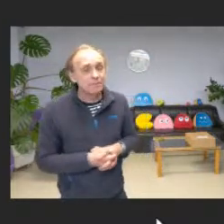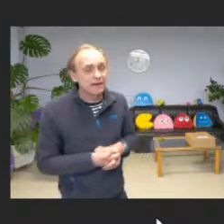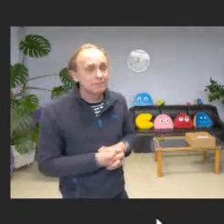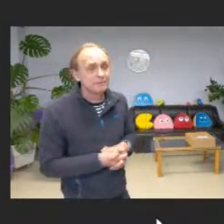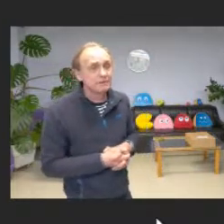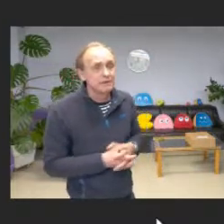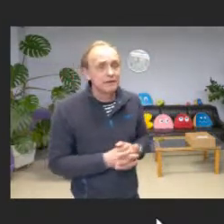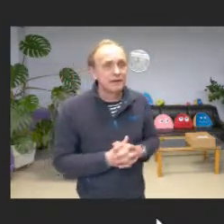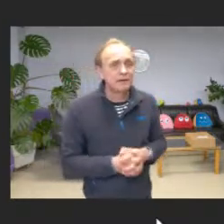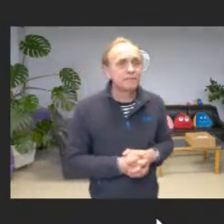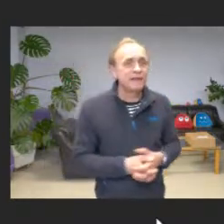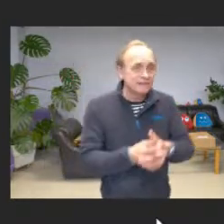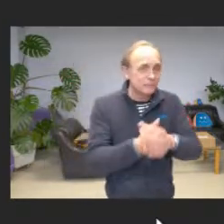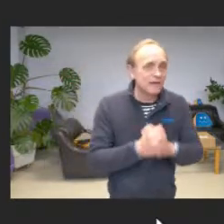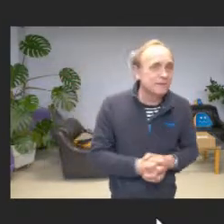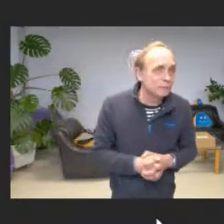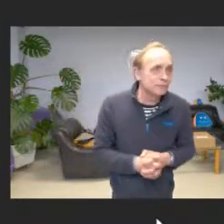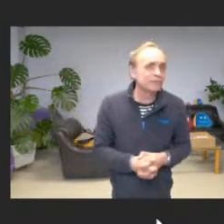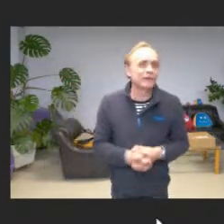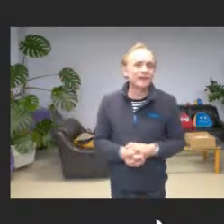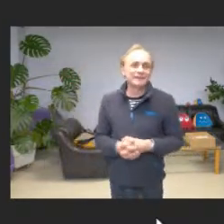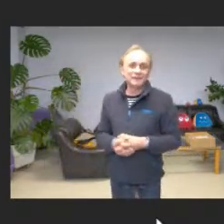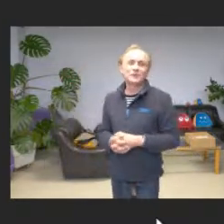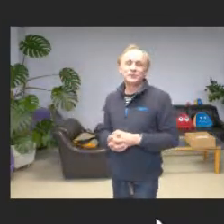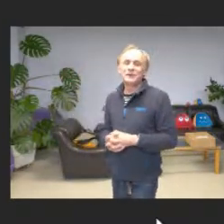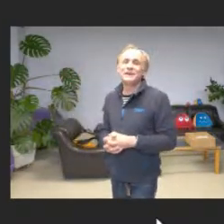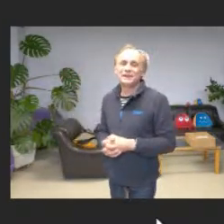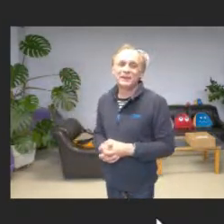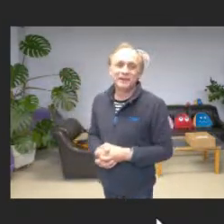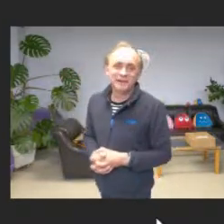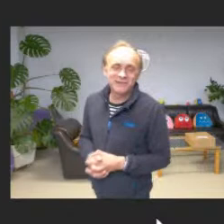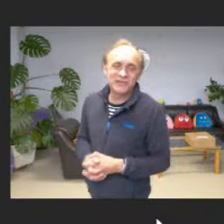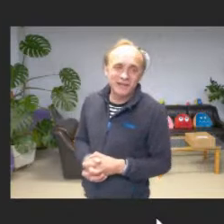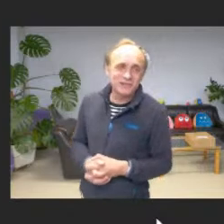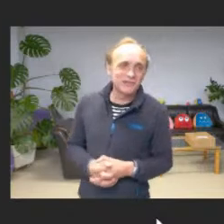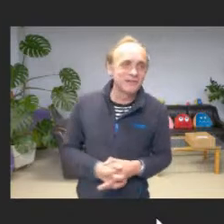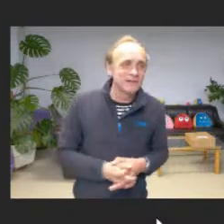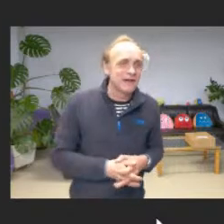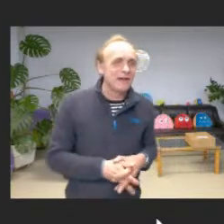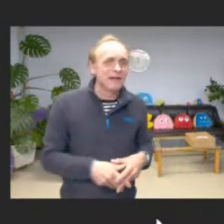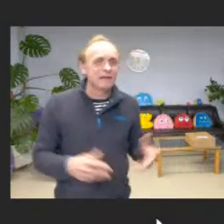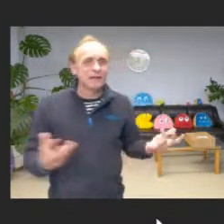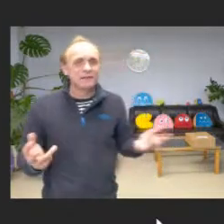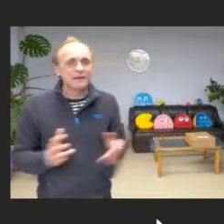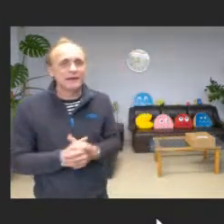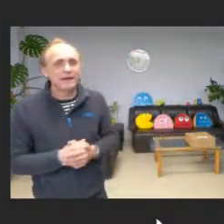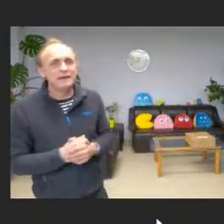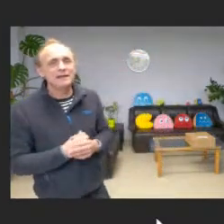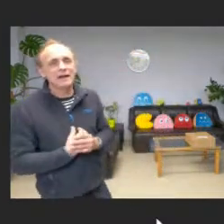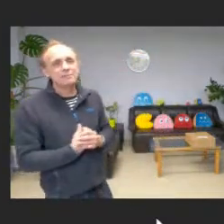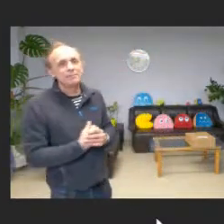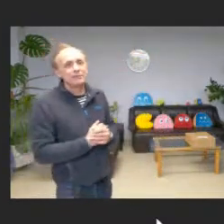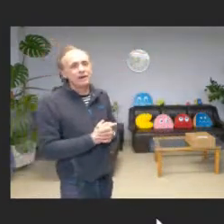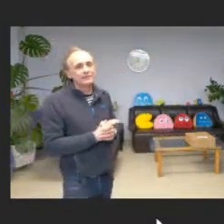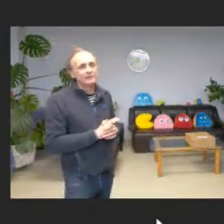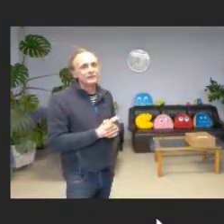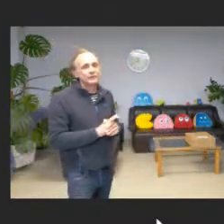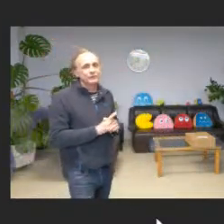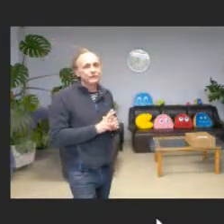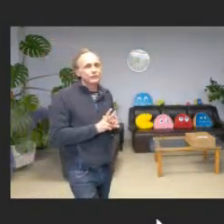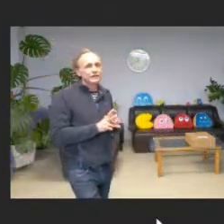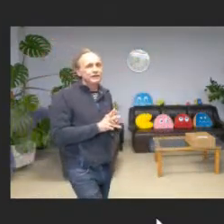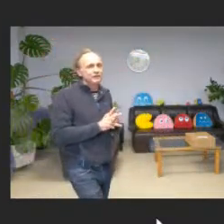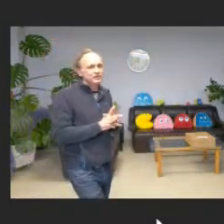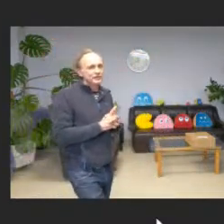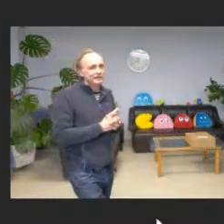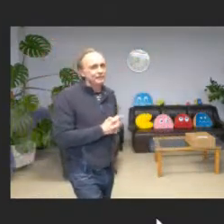to MediaPipe. Finding the right tools, this was really a challenge. Handling hyperparameters